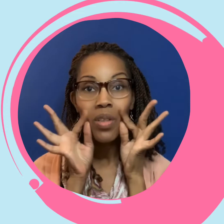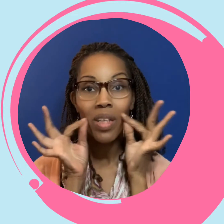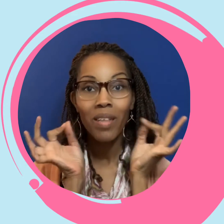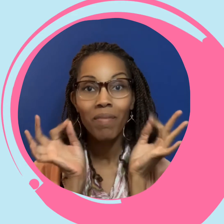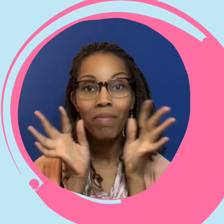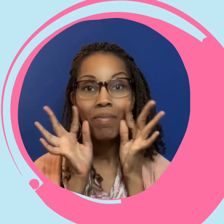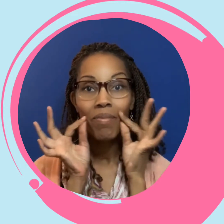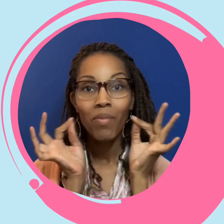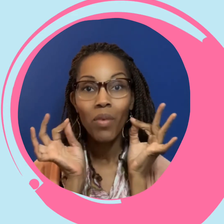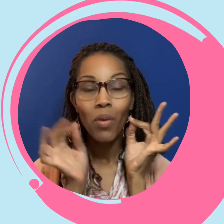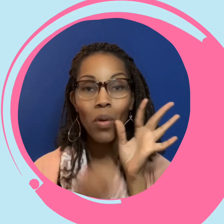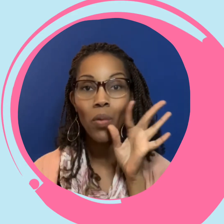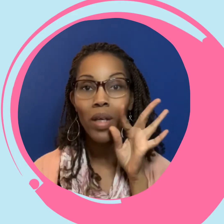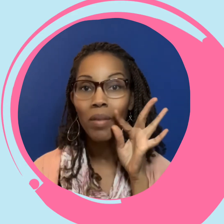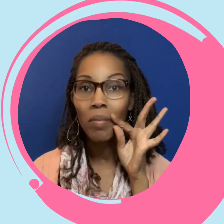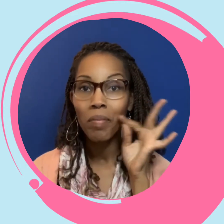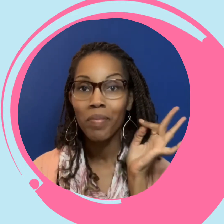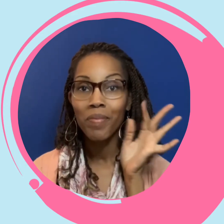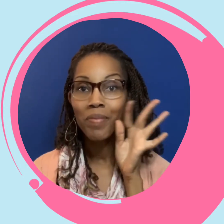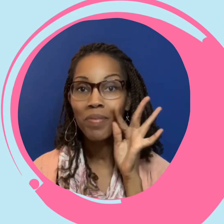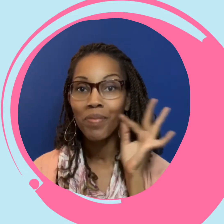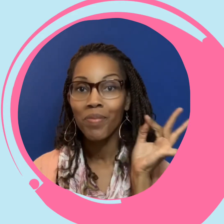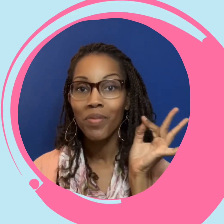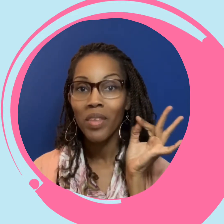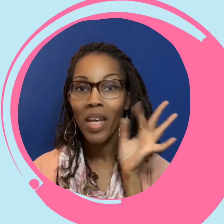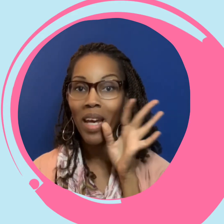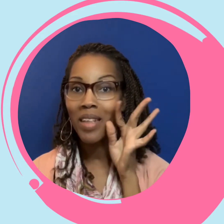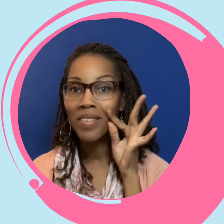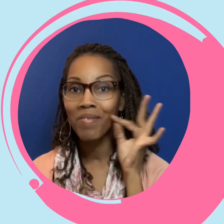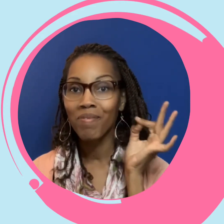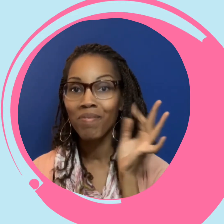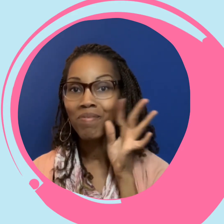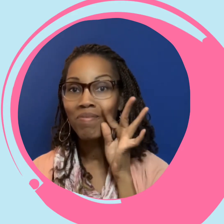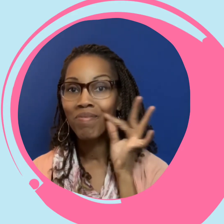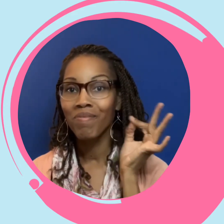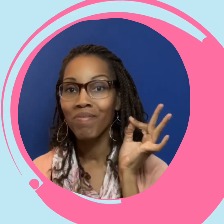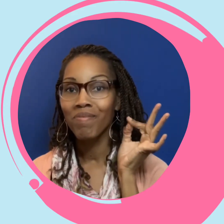whiskers, or 1. Cat.